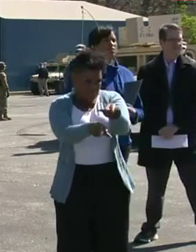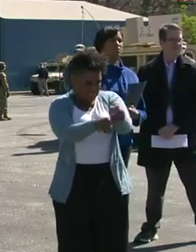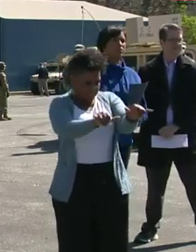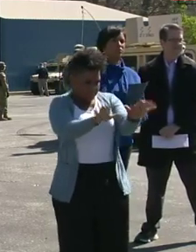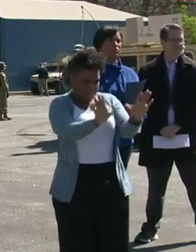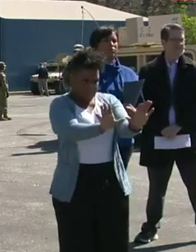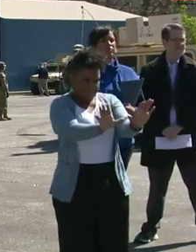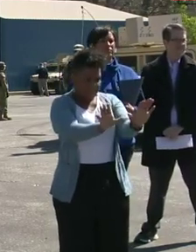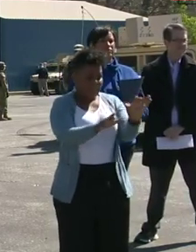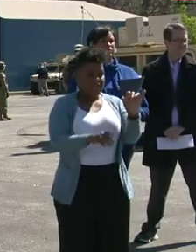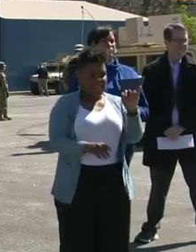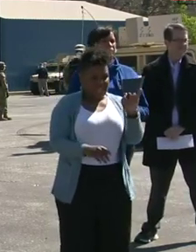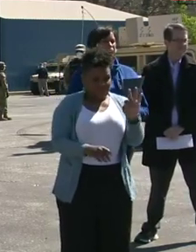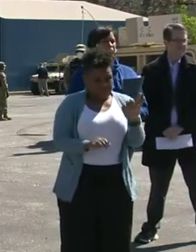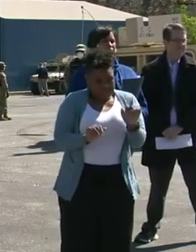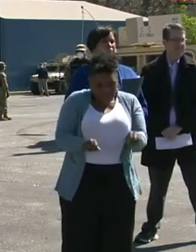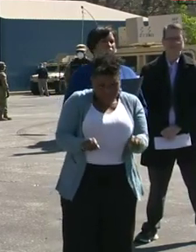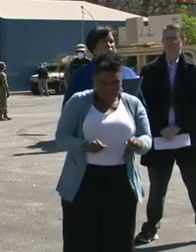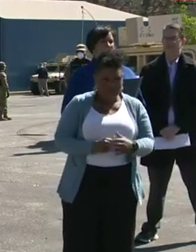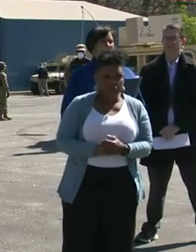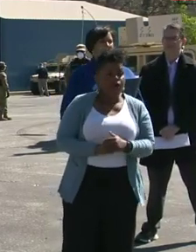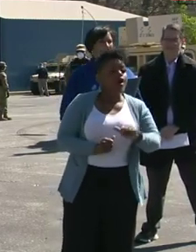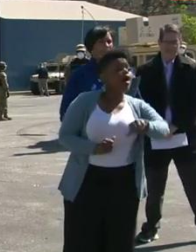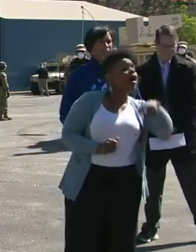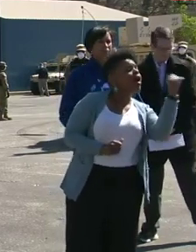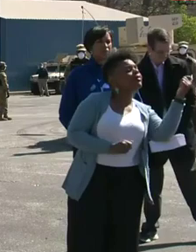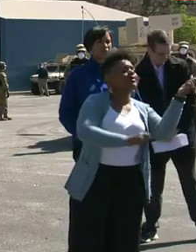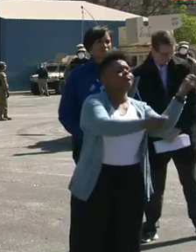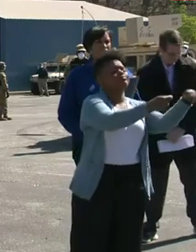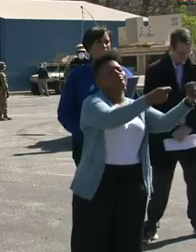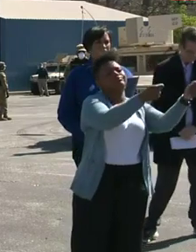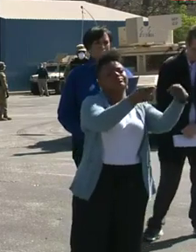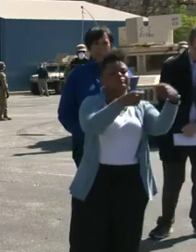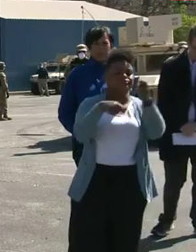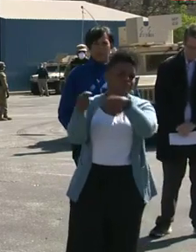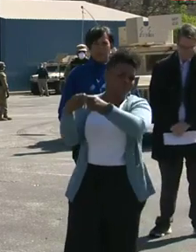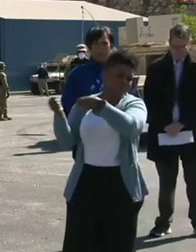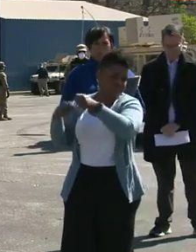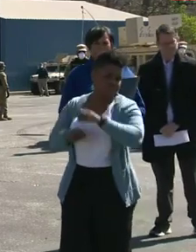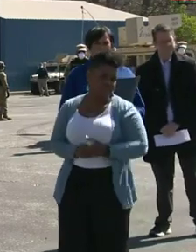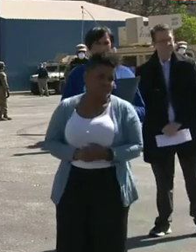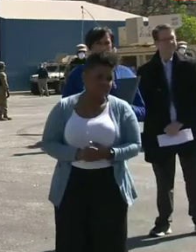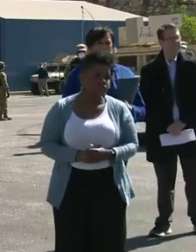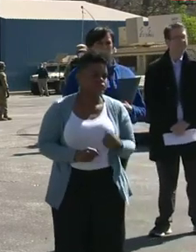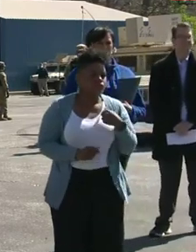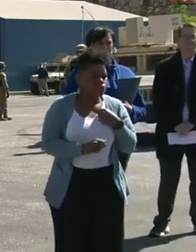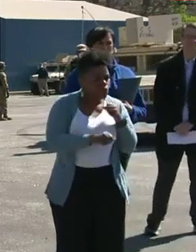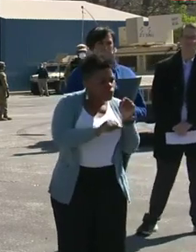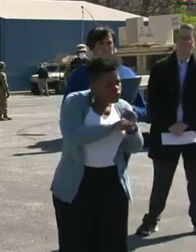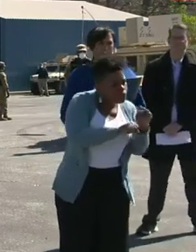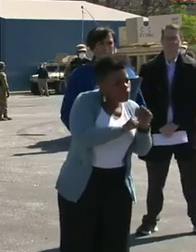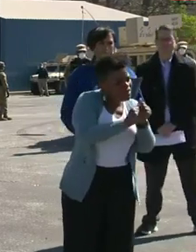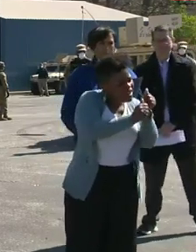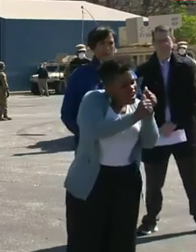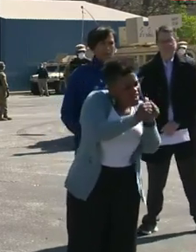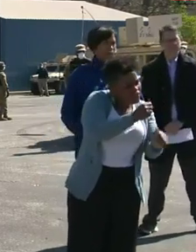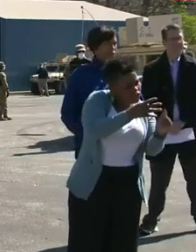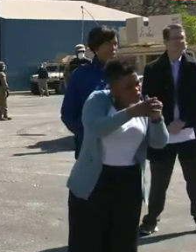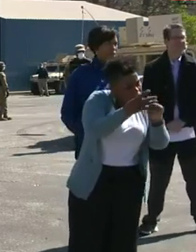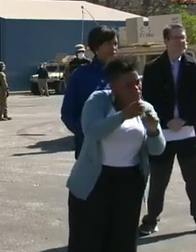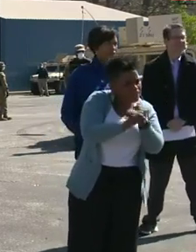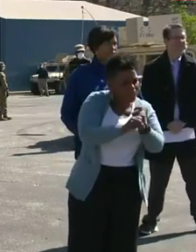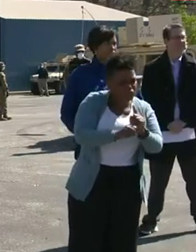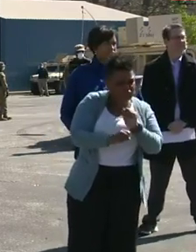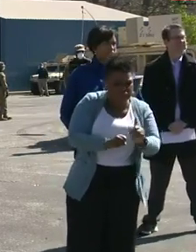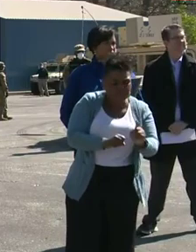Some others may not have the ability to do that. So again, we work with each facility on a case-by-case basis to make the decisions around the